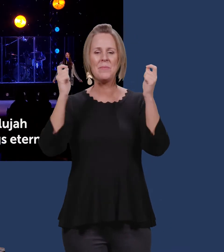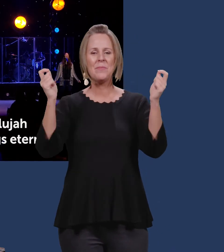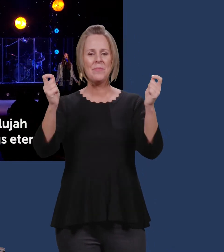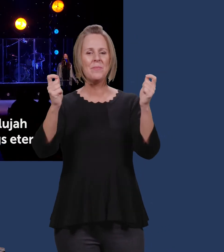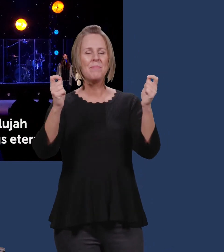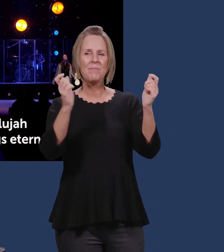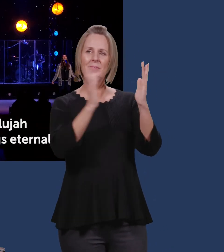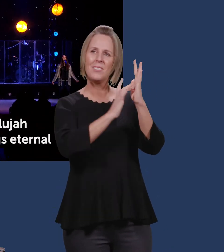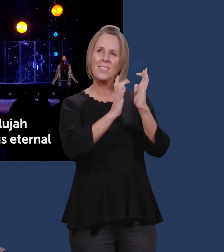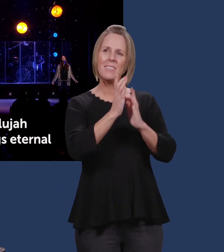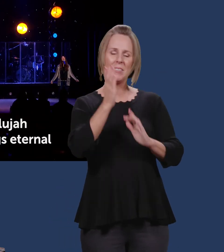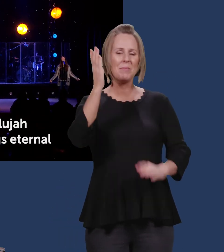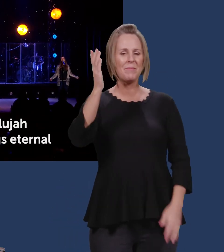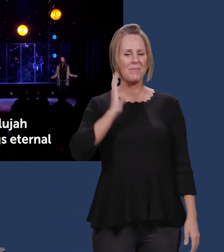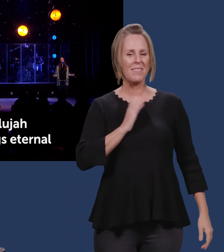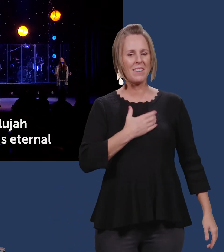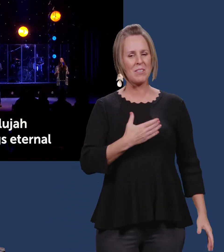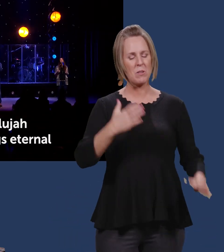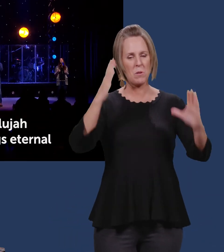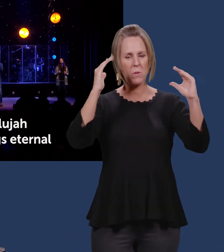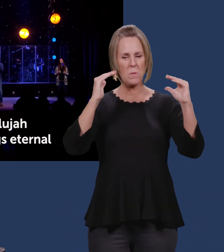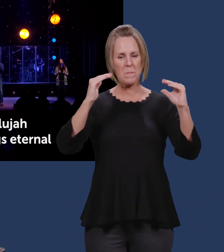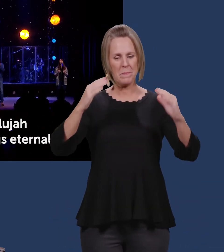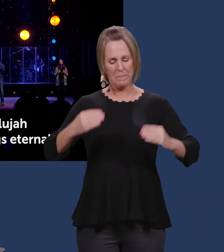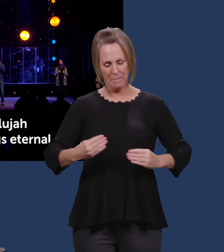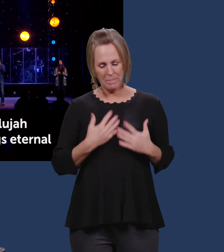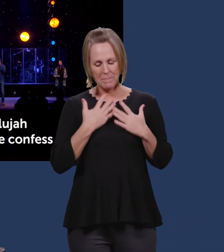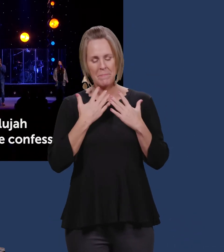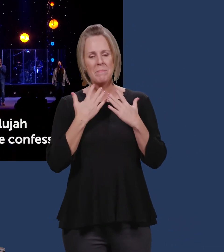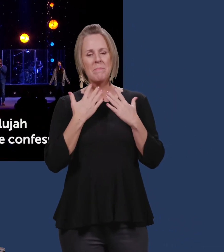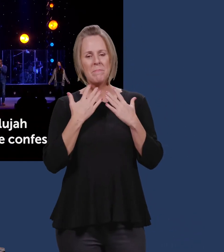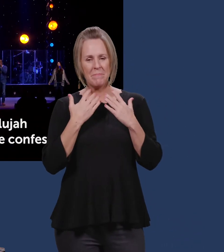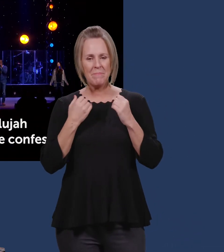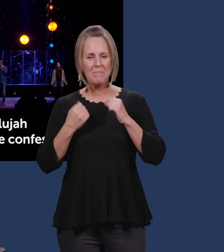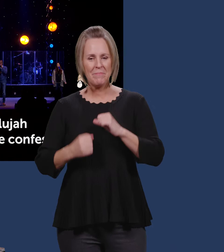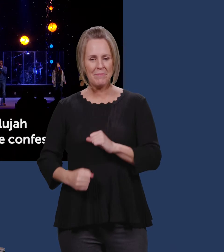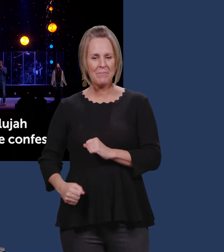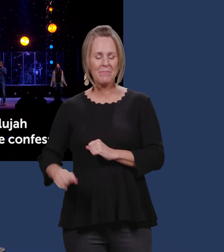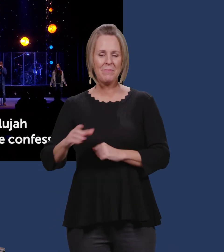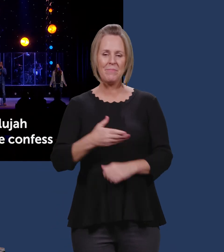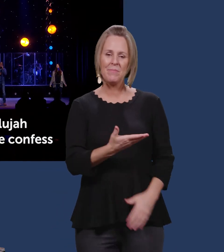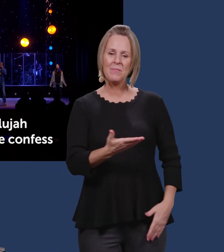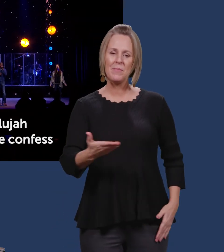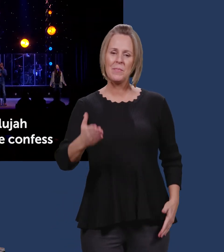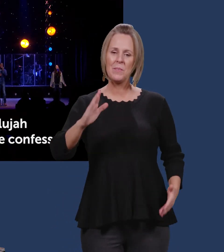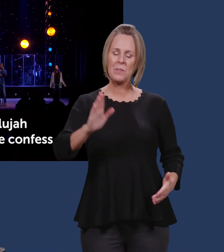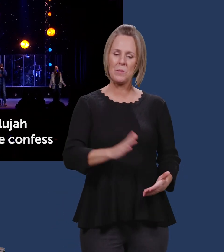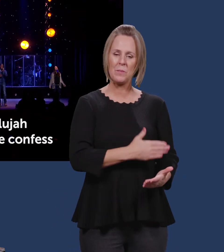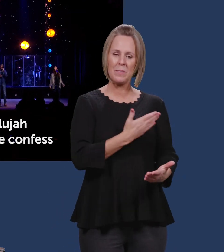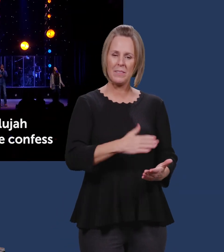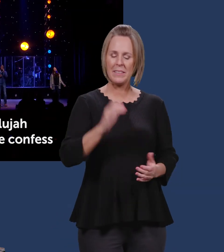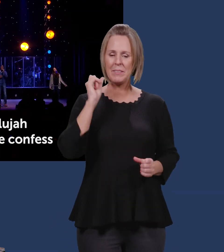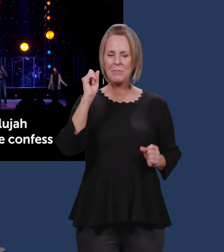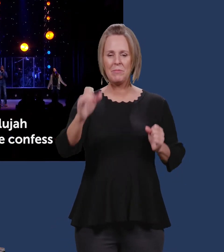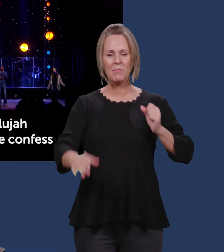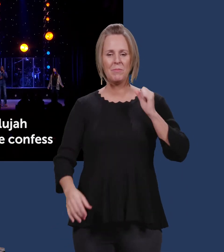hallelujah. Our hope springs eternal. Oh, say